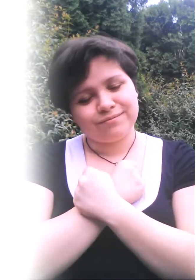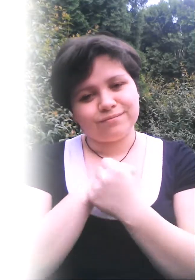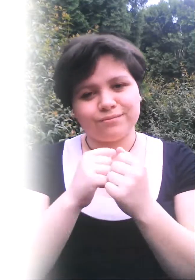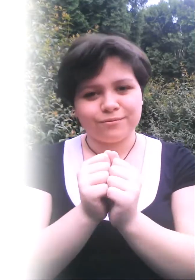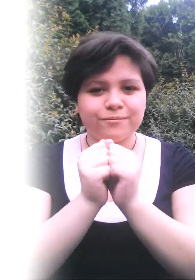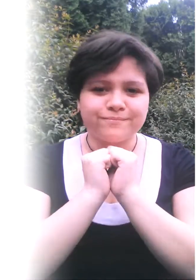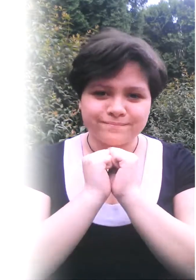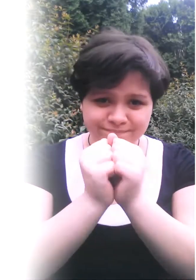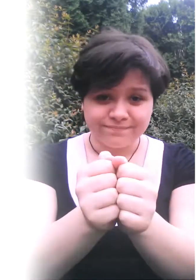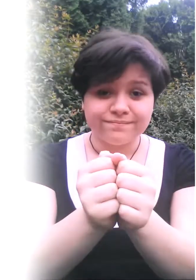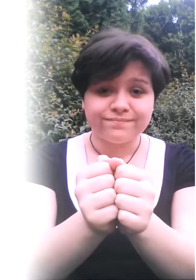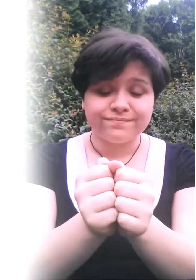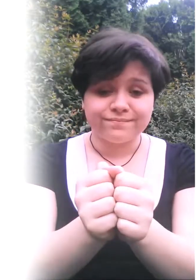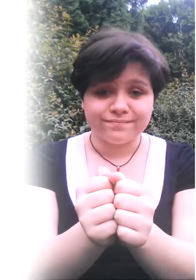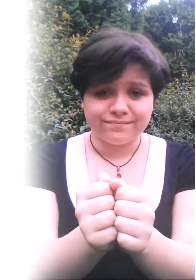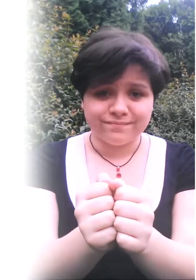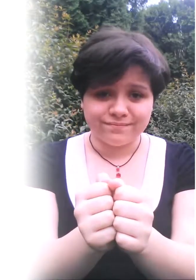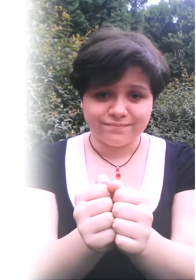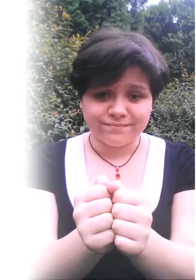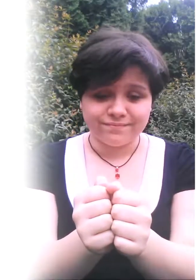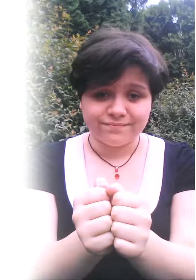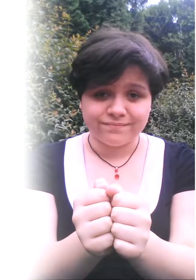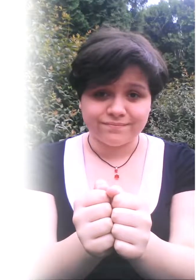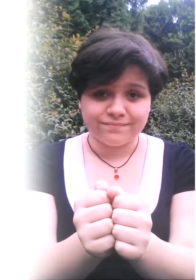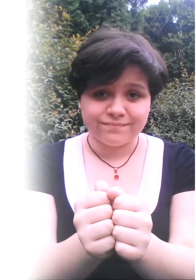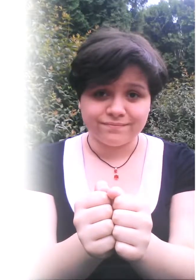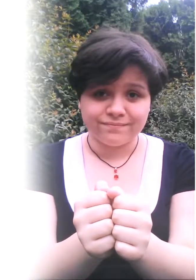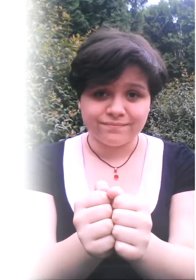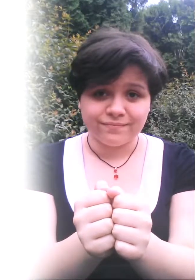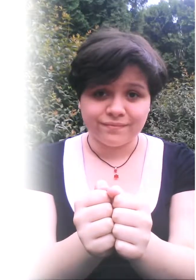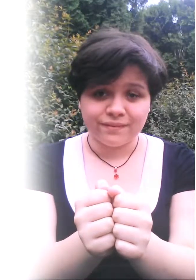and I'd love to be with you